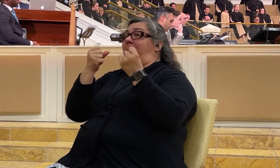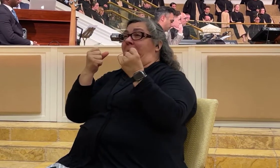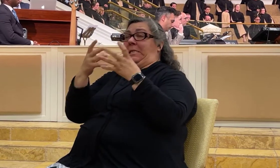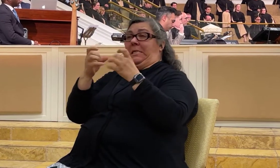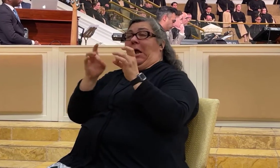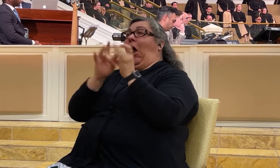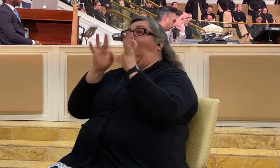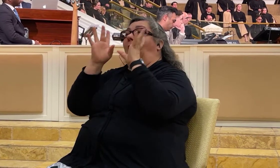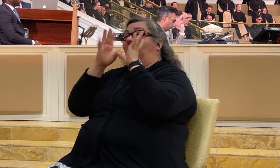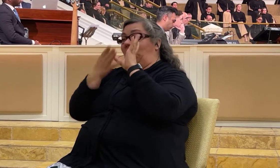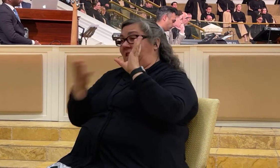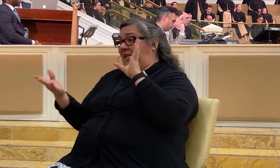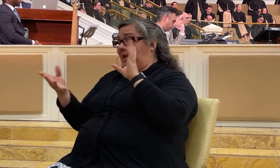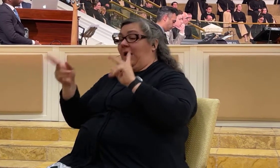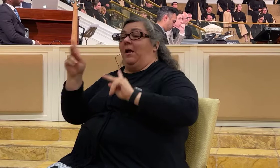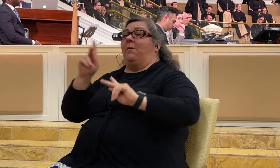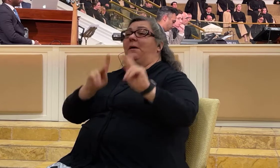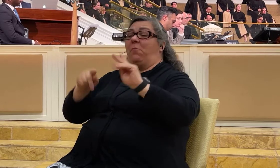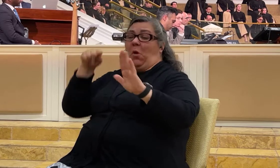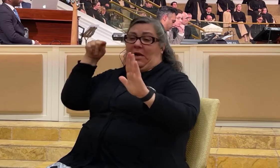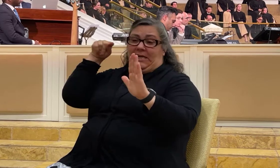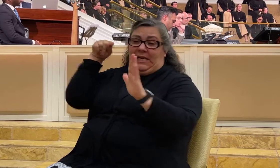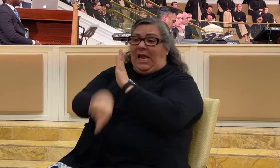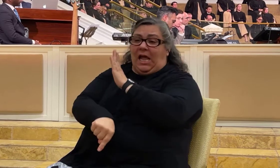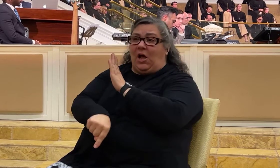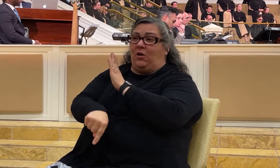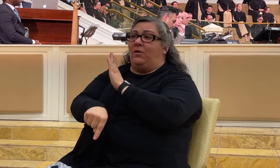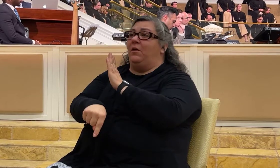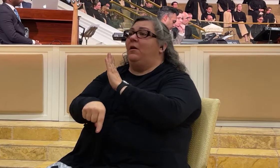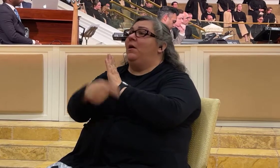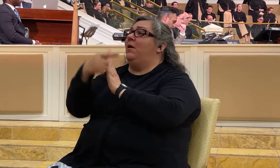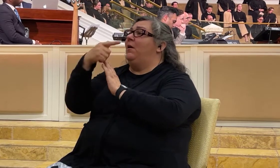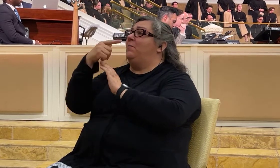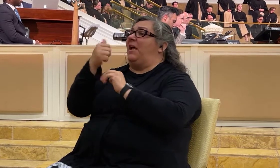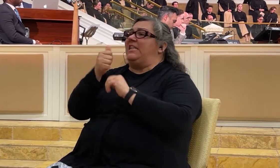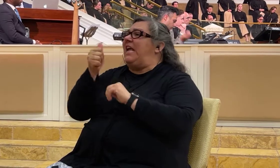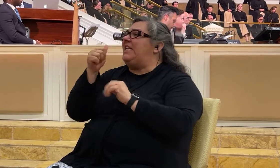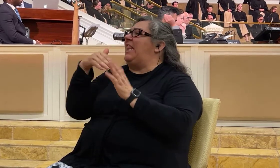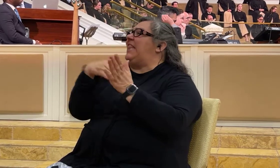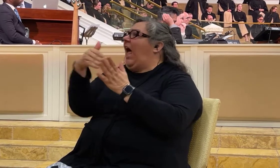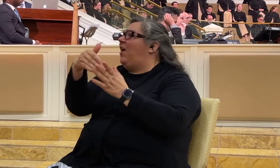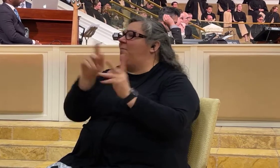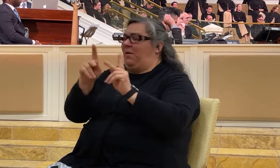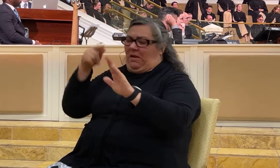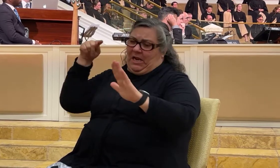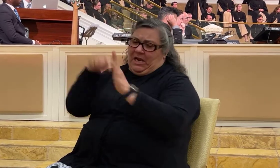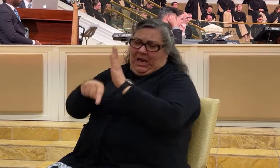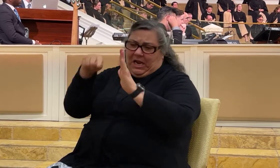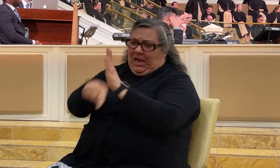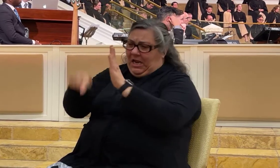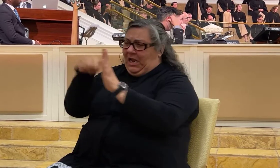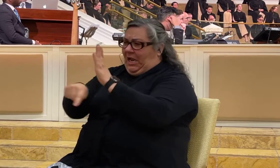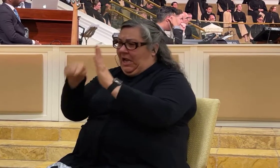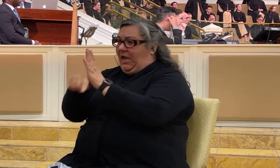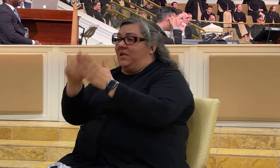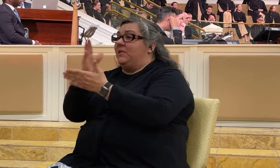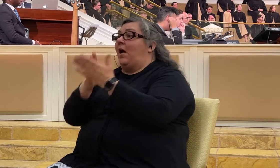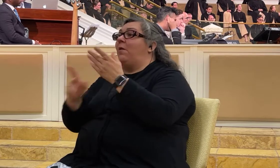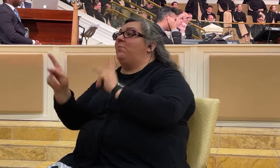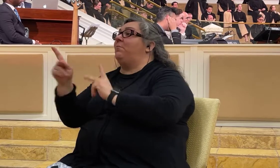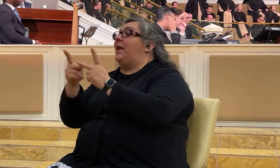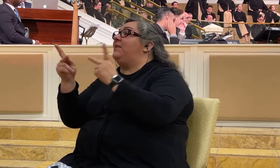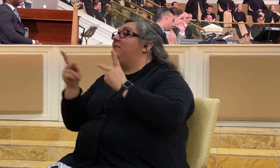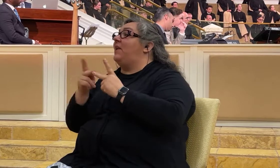worse, with people being killed by the tens of thousands and in places by the millions,